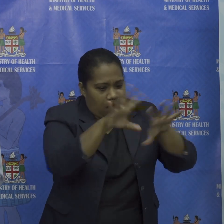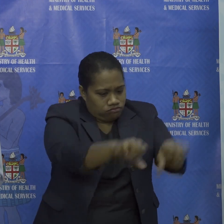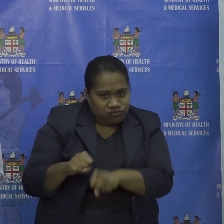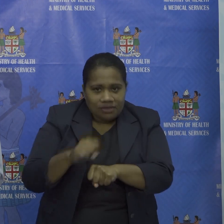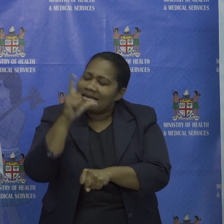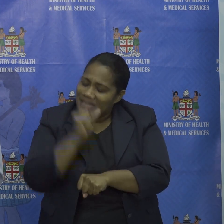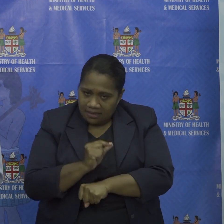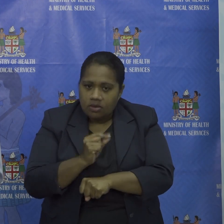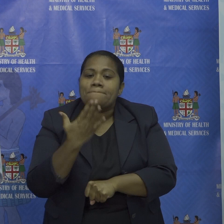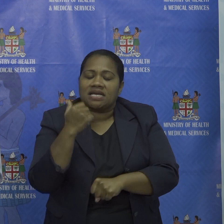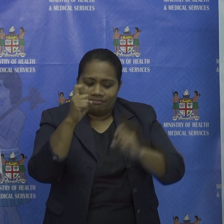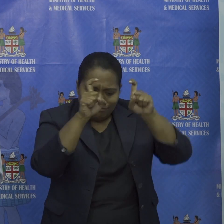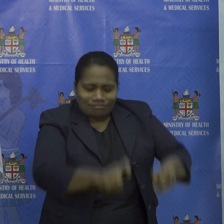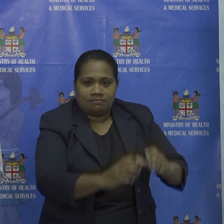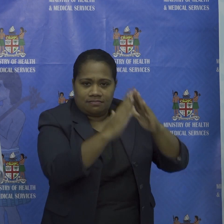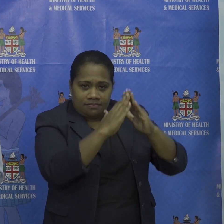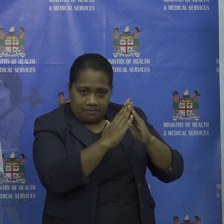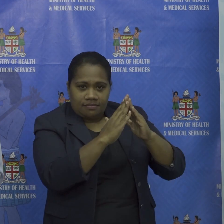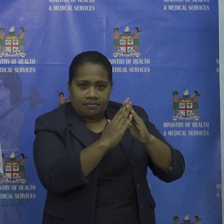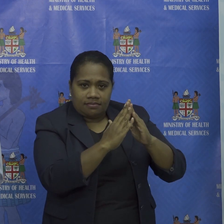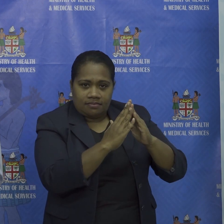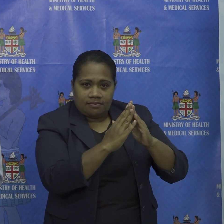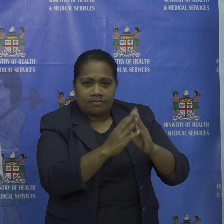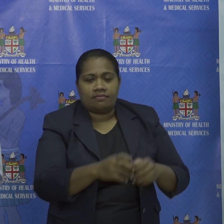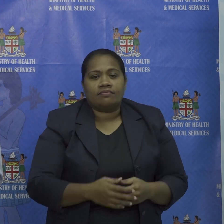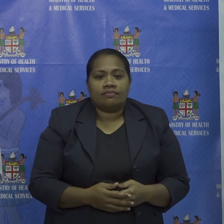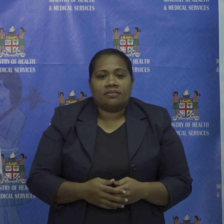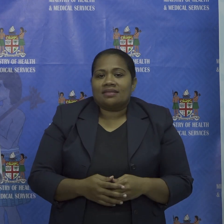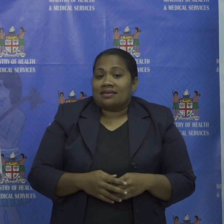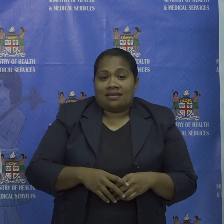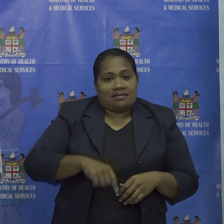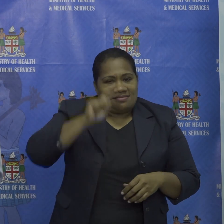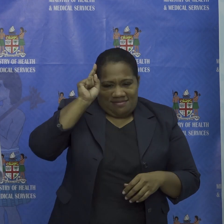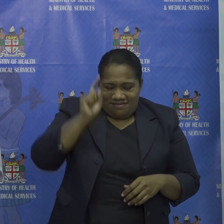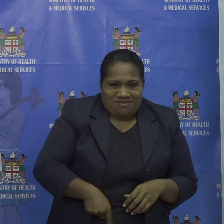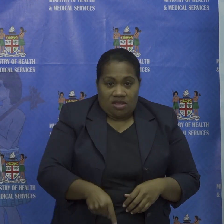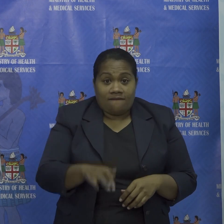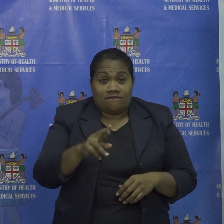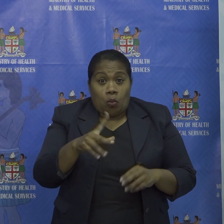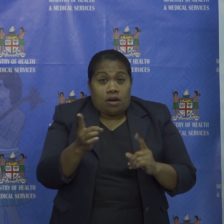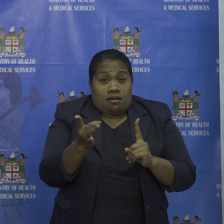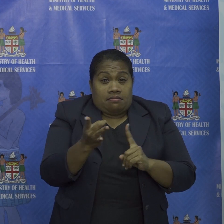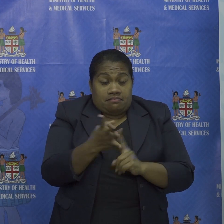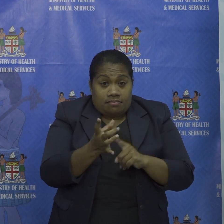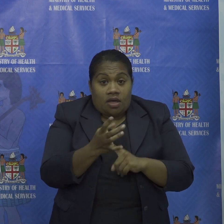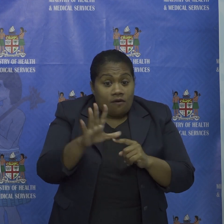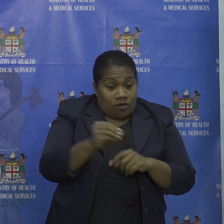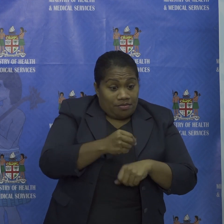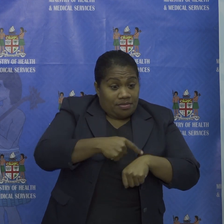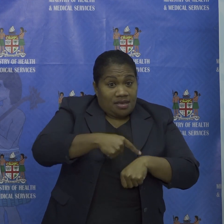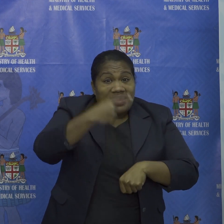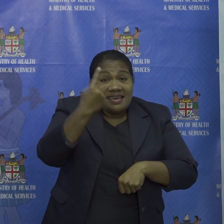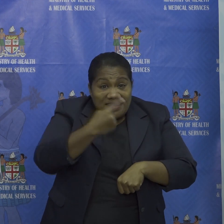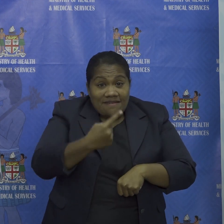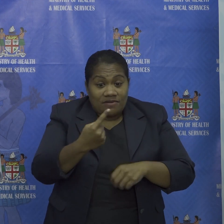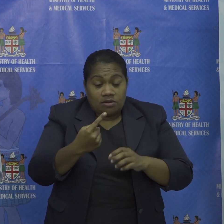businesses such as supermarkets are open, essential travel movement is allowed, and normal curfew hours from 11 p.m. to